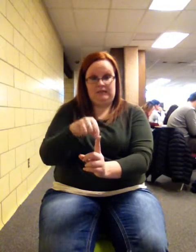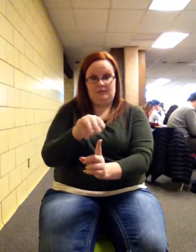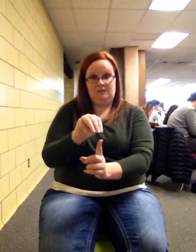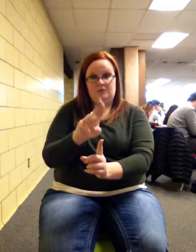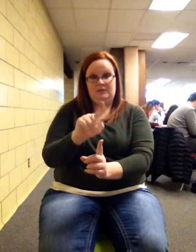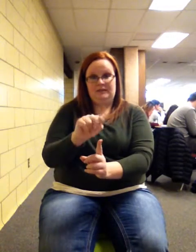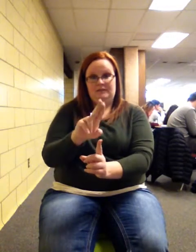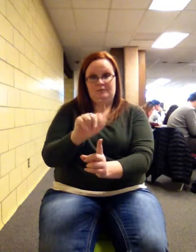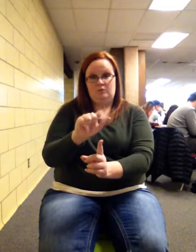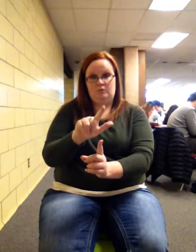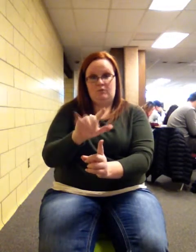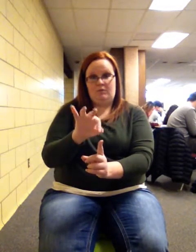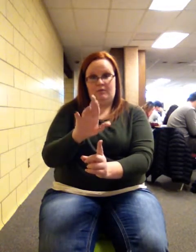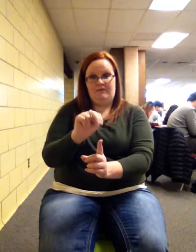of ownership